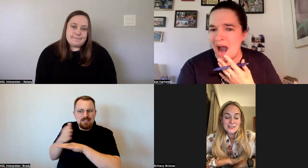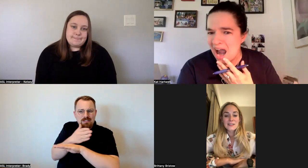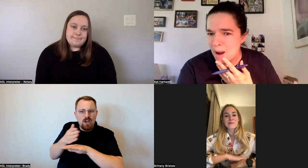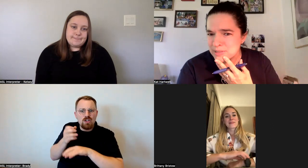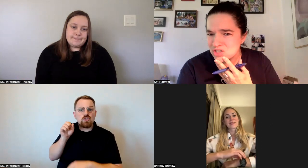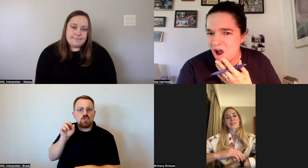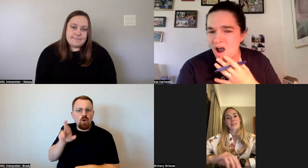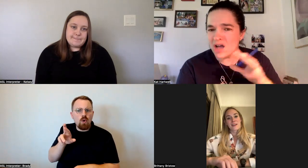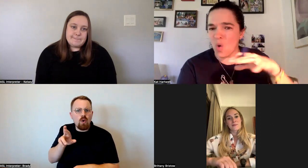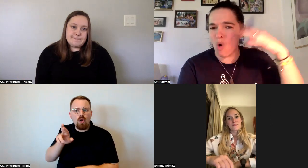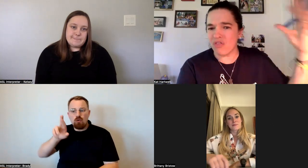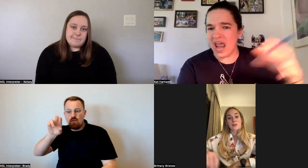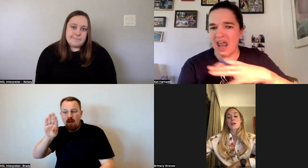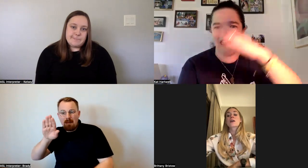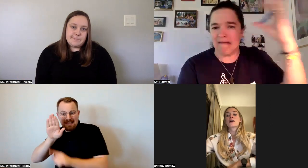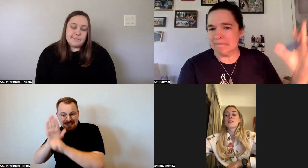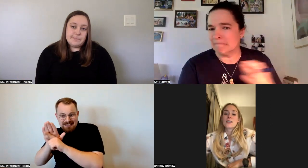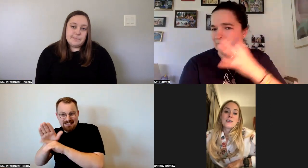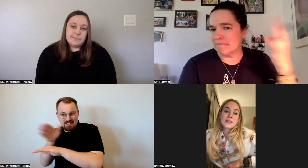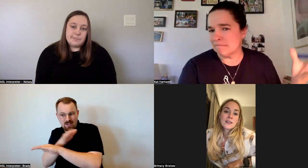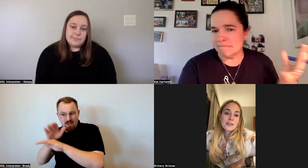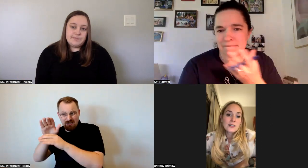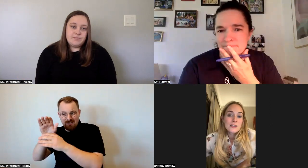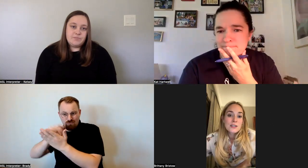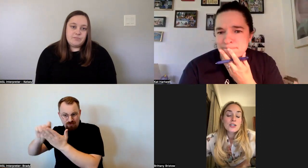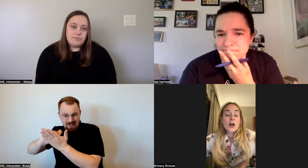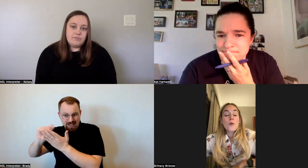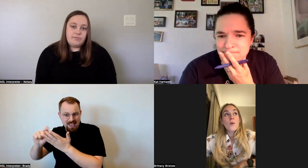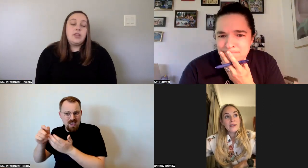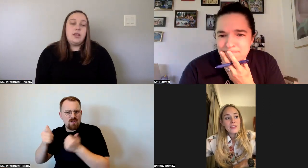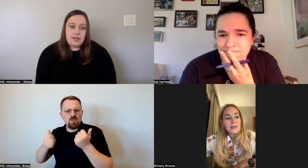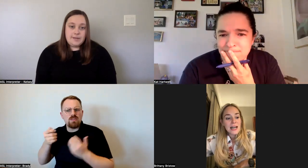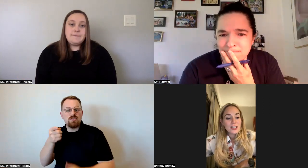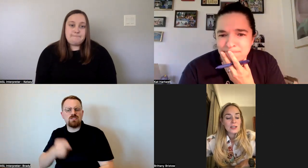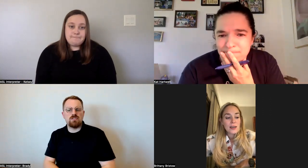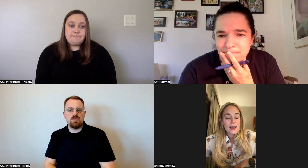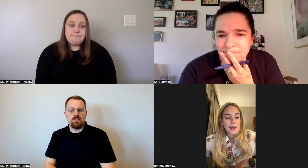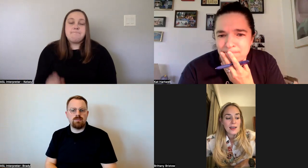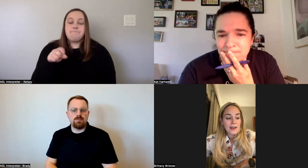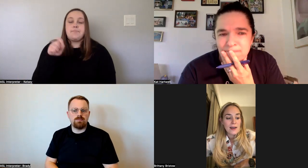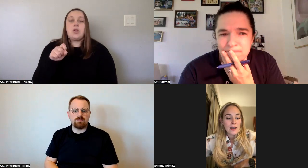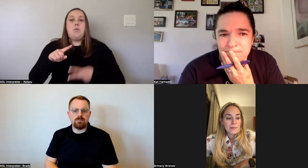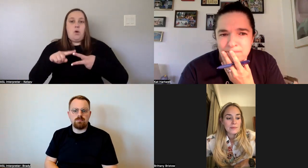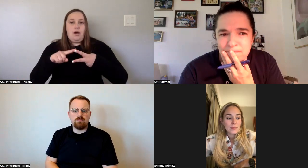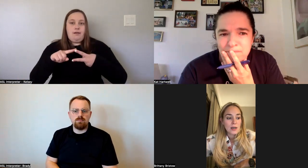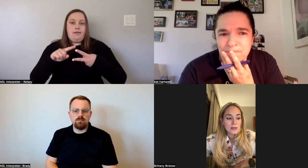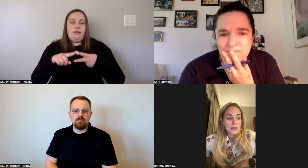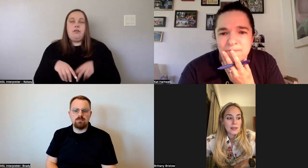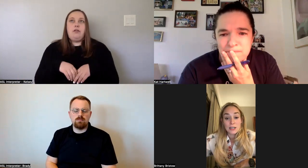they Rob Dawn, or they? So one of them is actually a